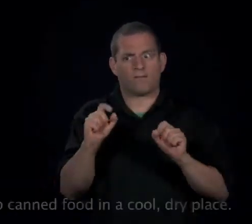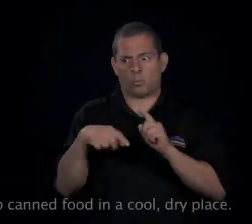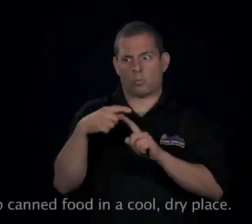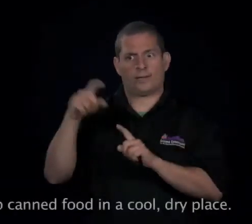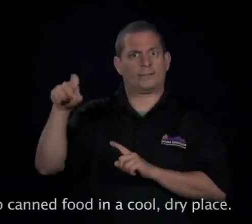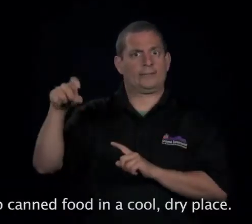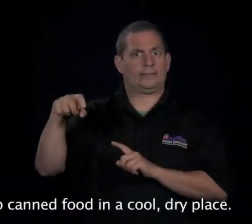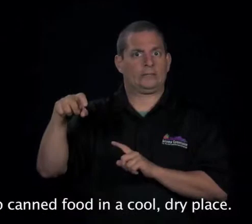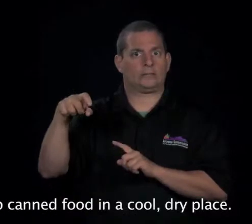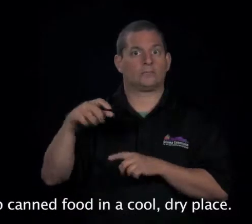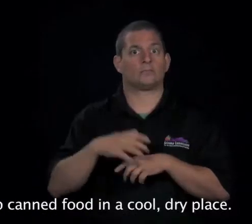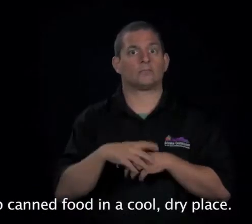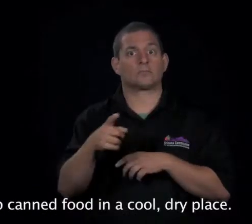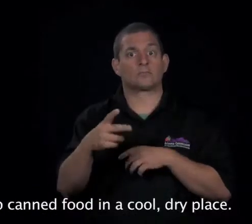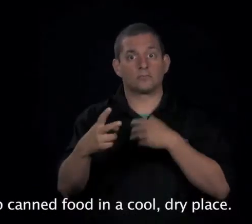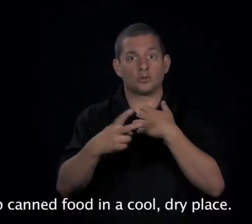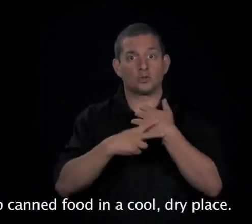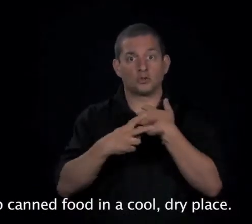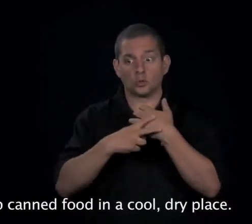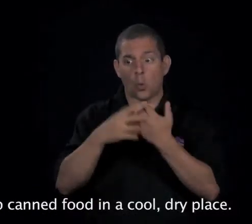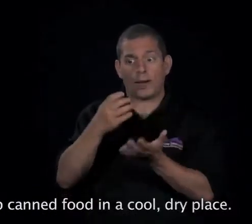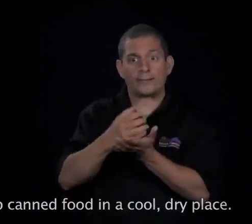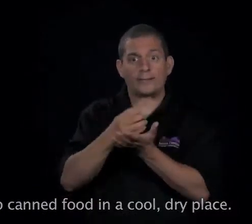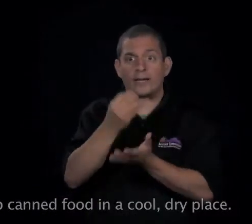Keep canned food in a cool, dry place.